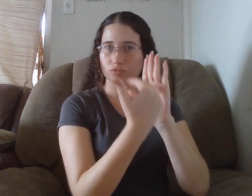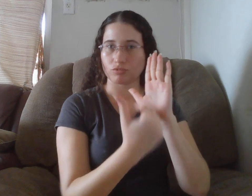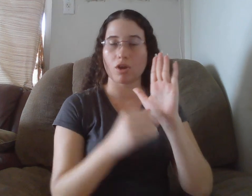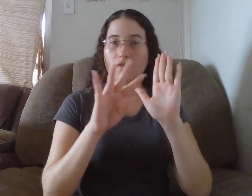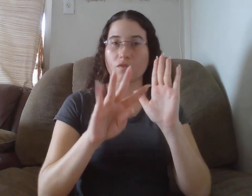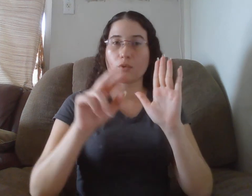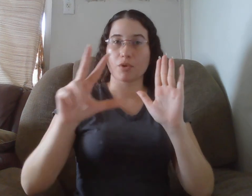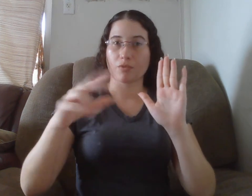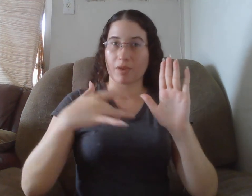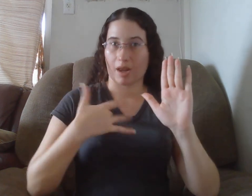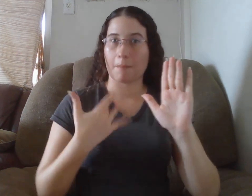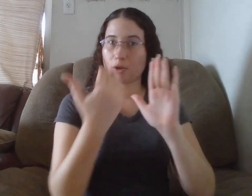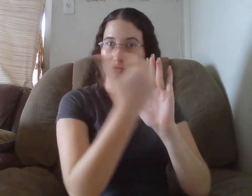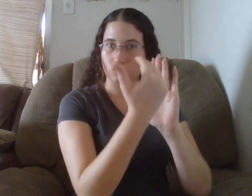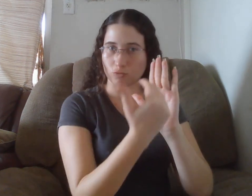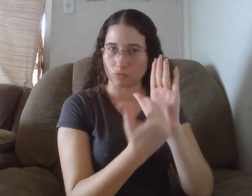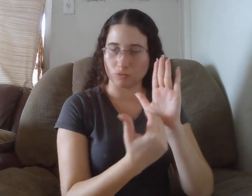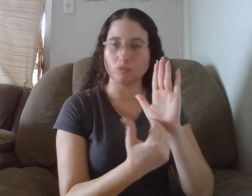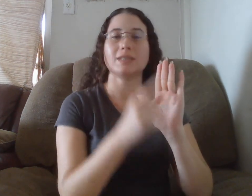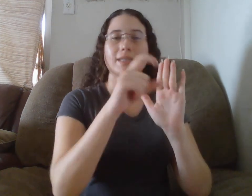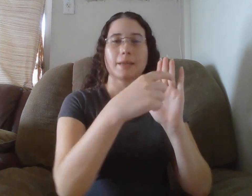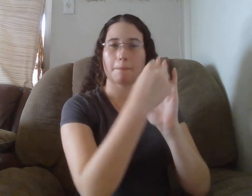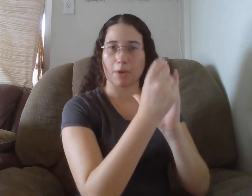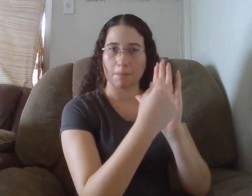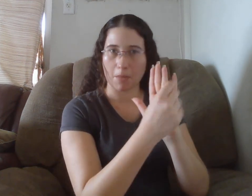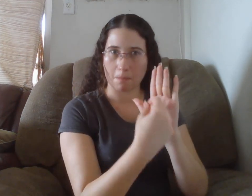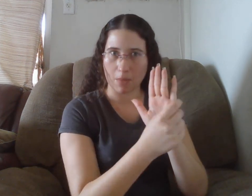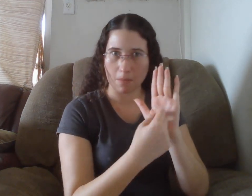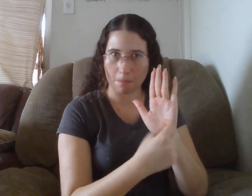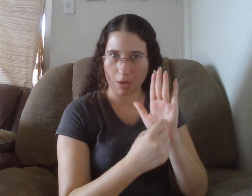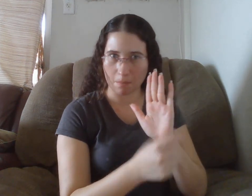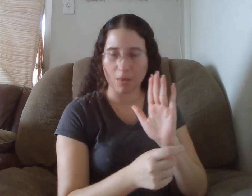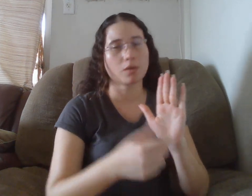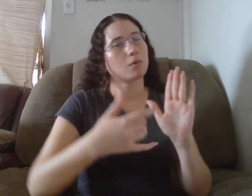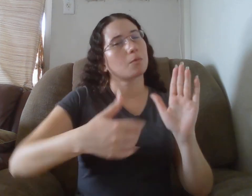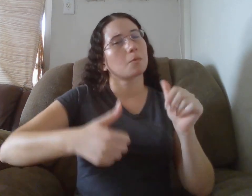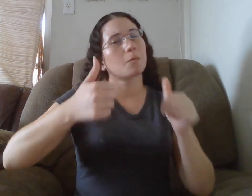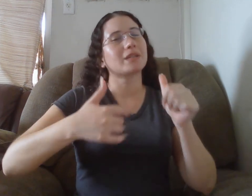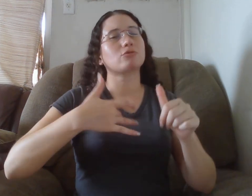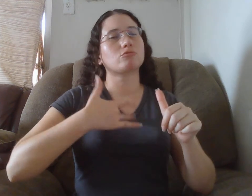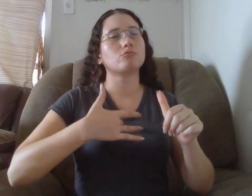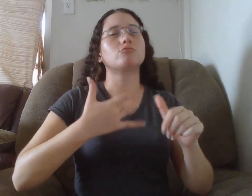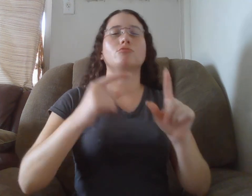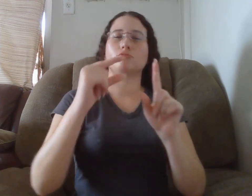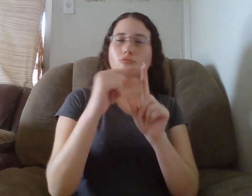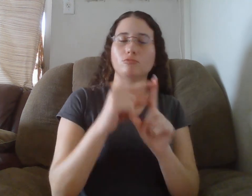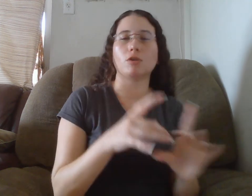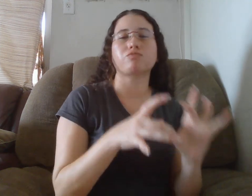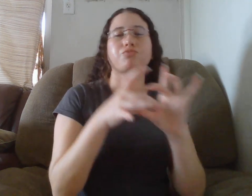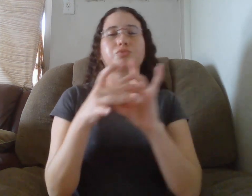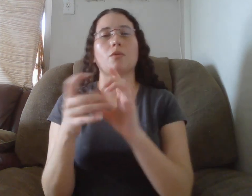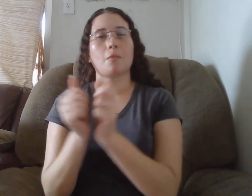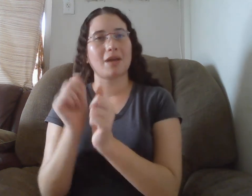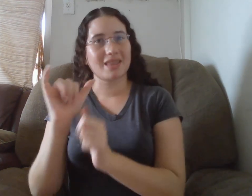to select, in relation to each product as they tasted it, which terms did they think fit with their